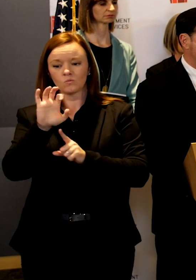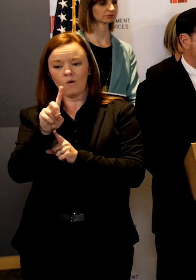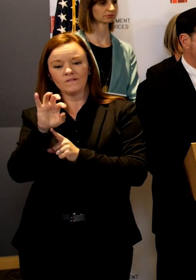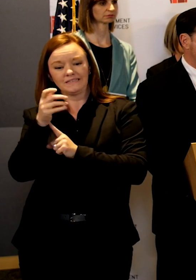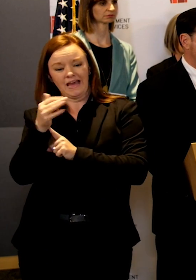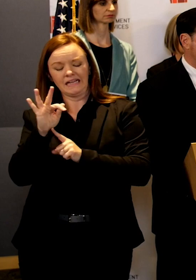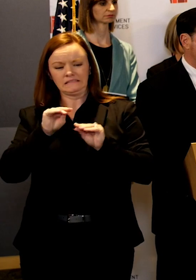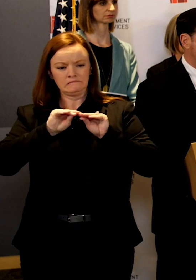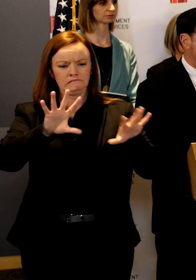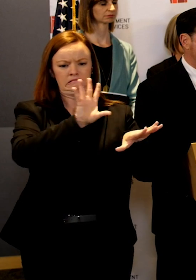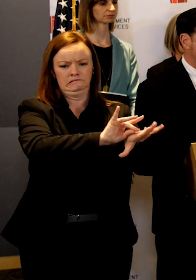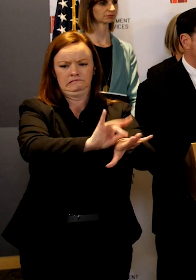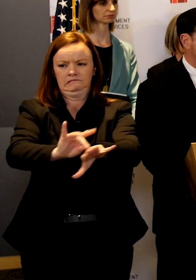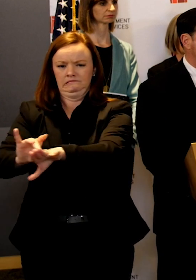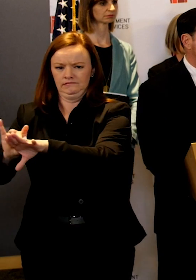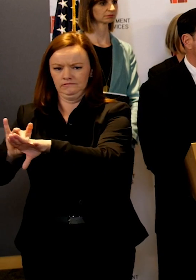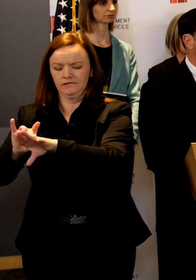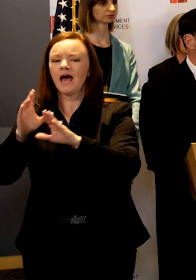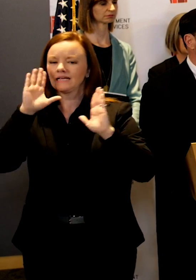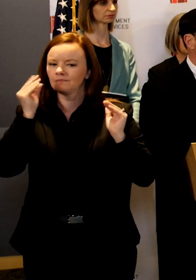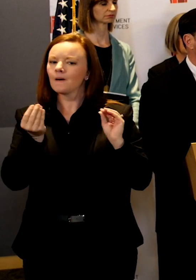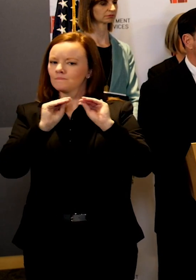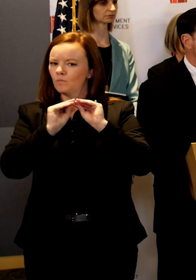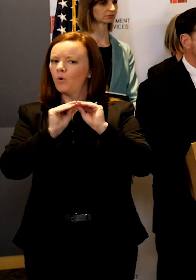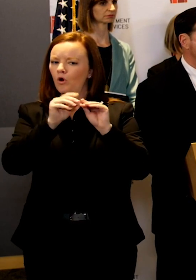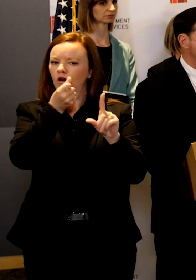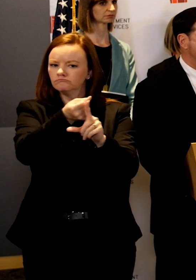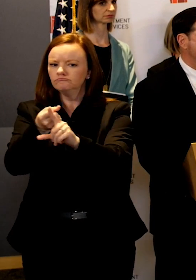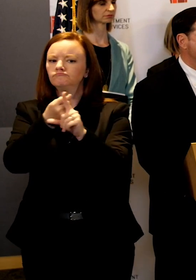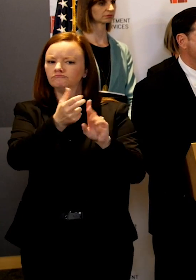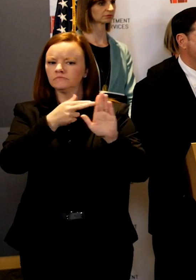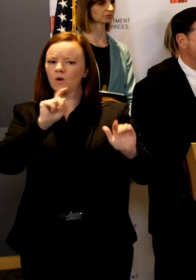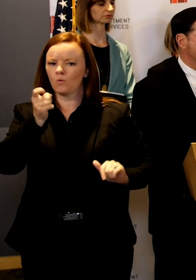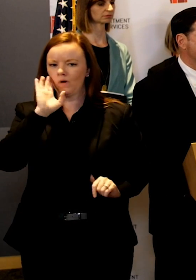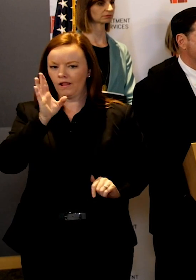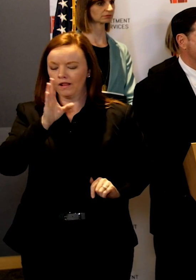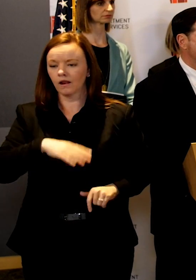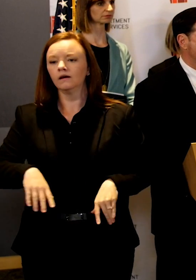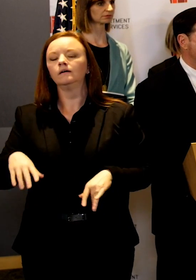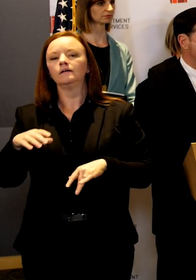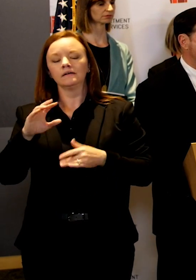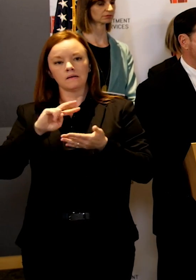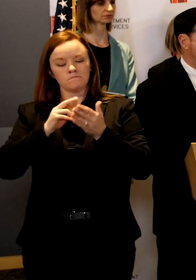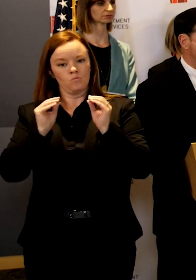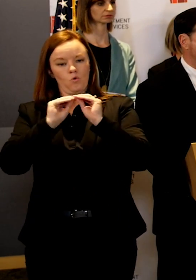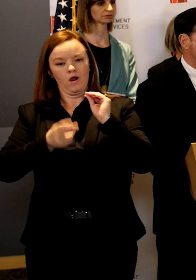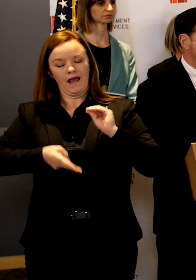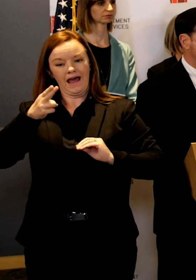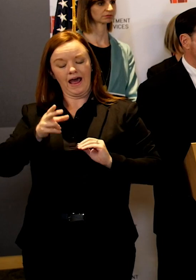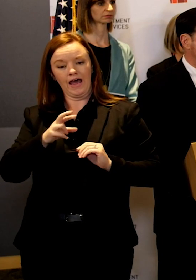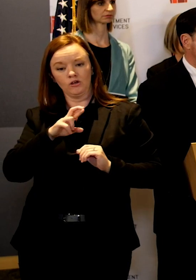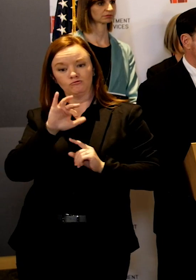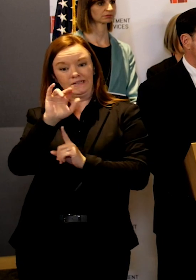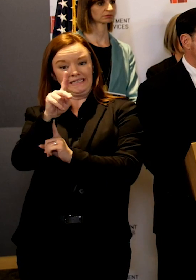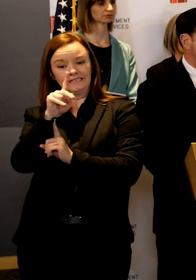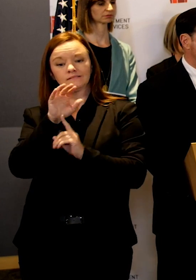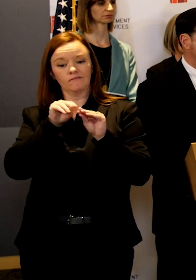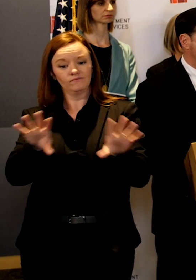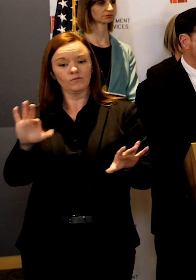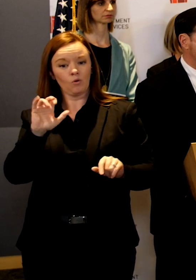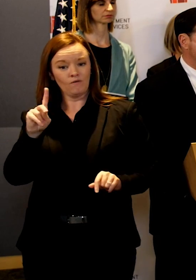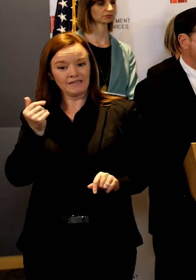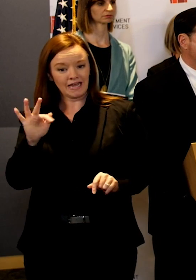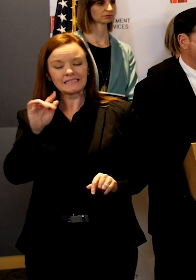cases. There is a heightened level of risk of COVID-19 now that we have community spread. Our goal is